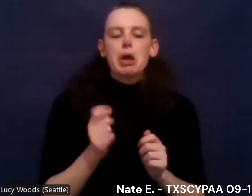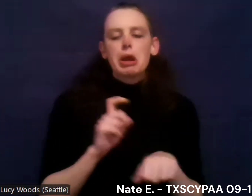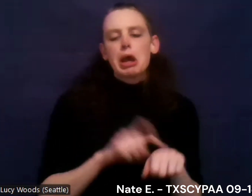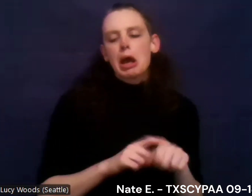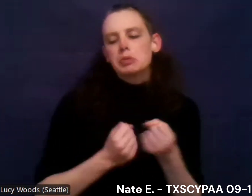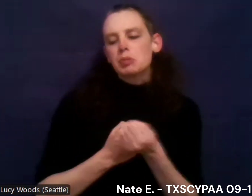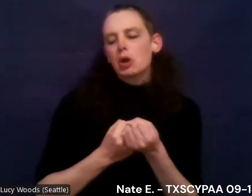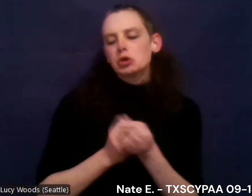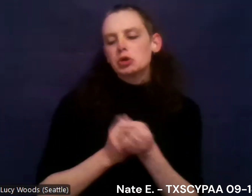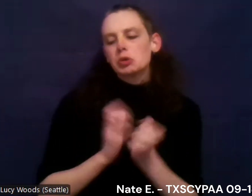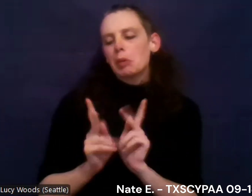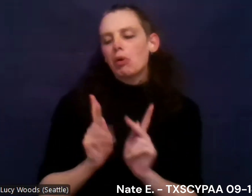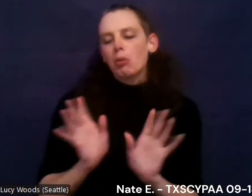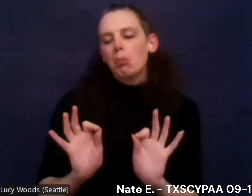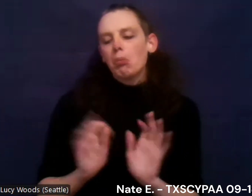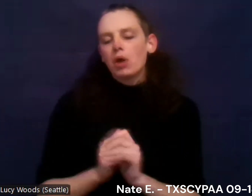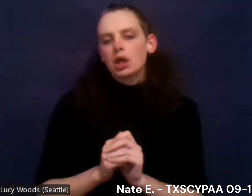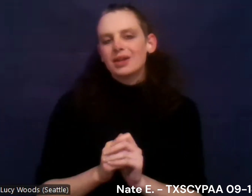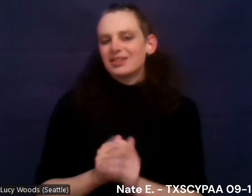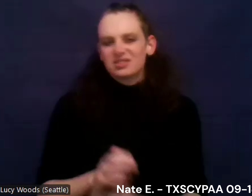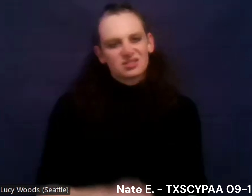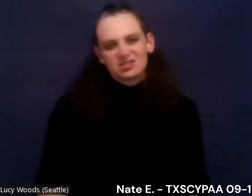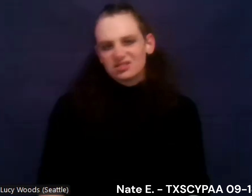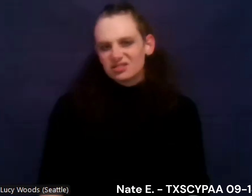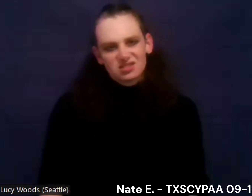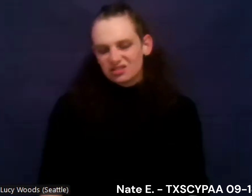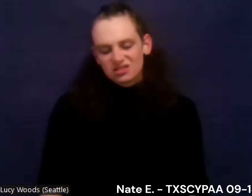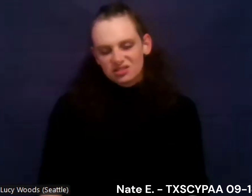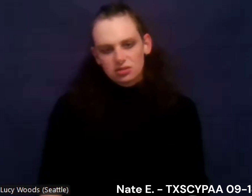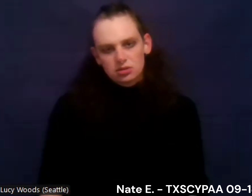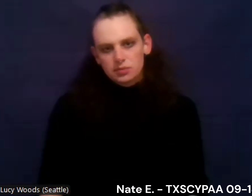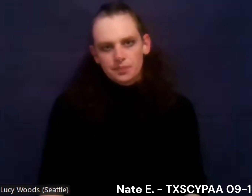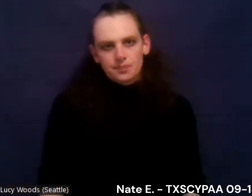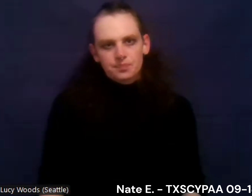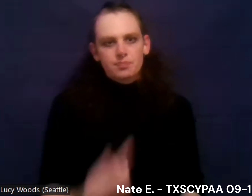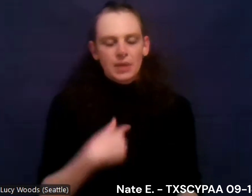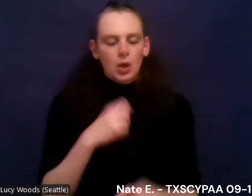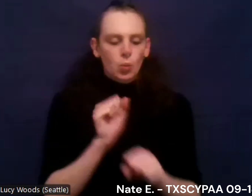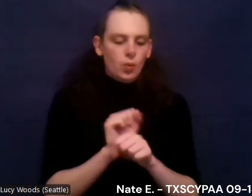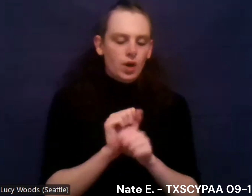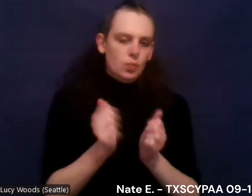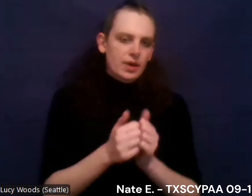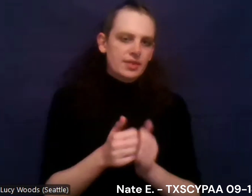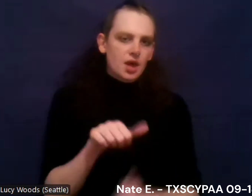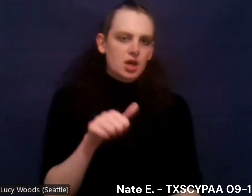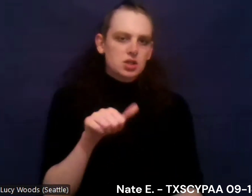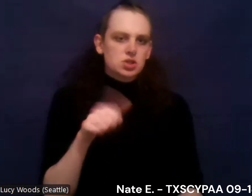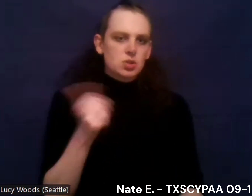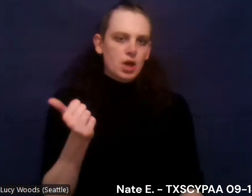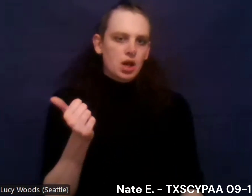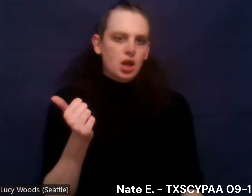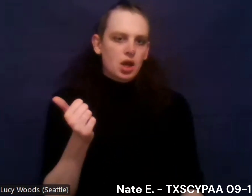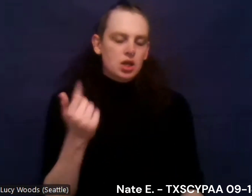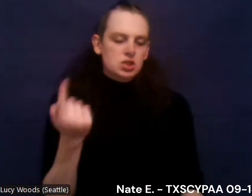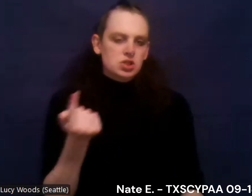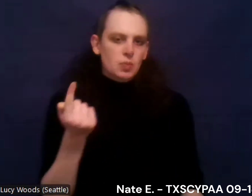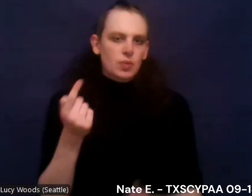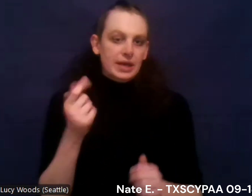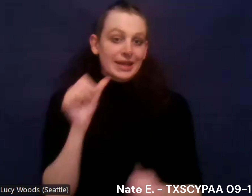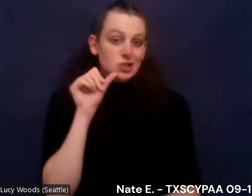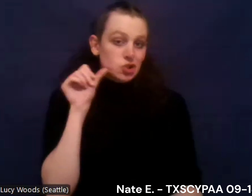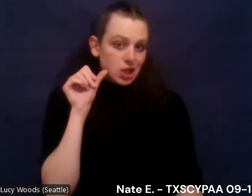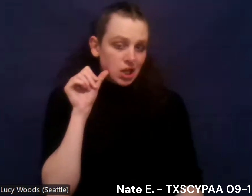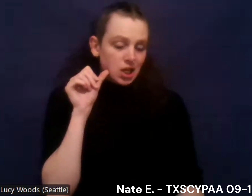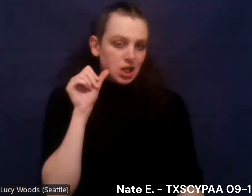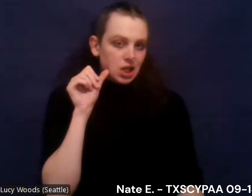sponsorship. It's just and I just went through working with others with somebody yesterday, man, and it's pretty clear. It's like, hey, this is